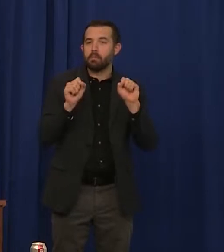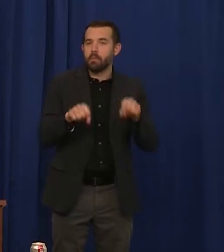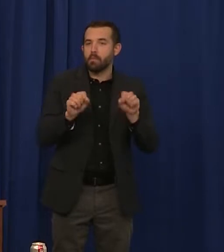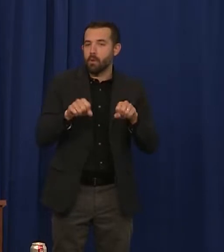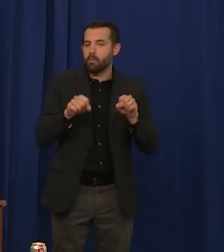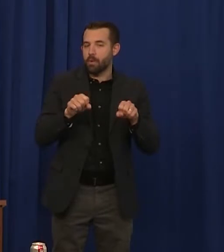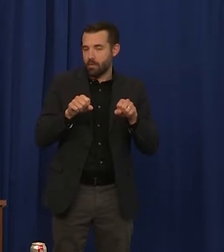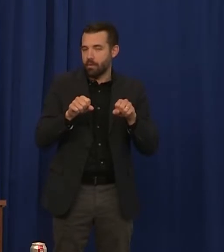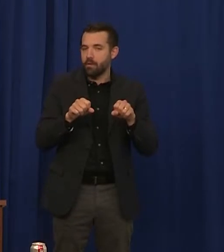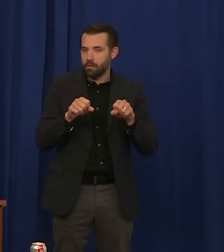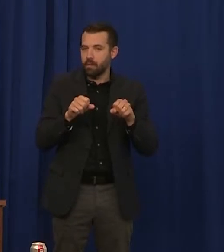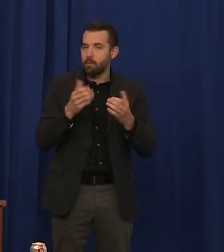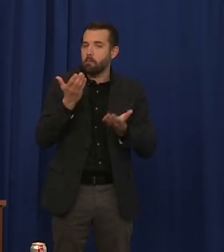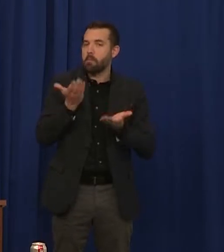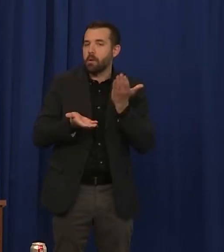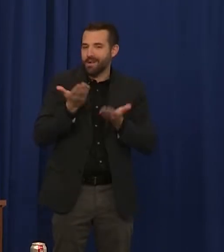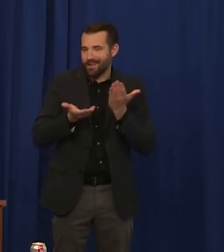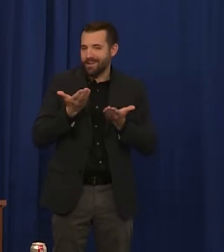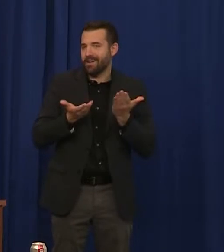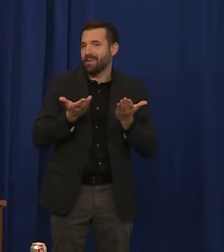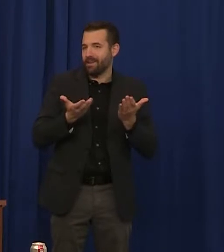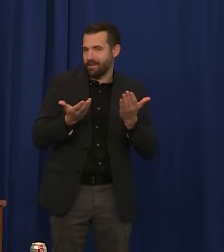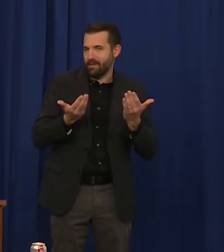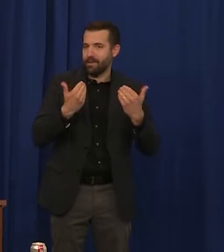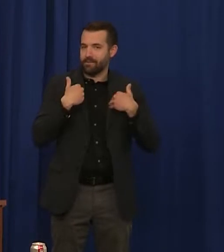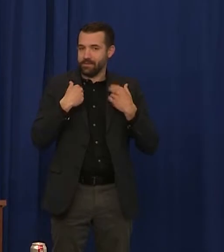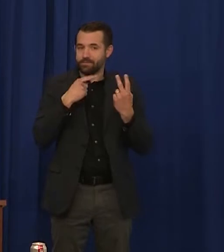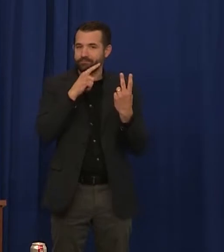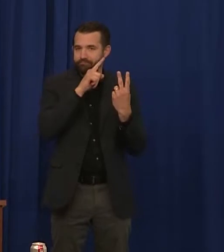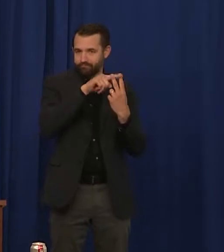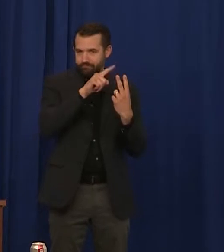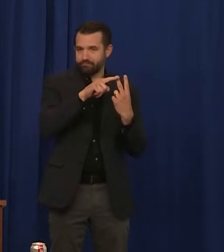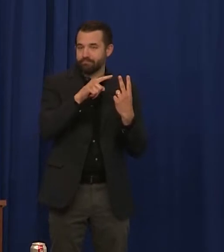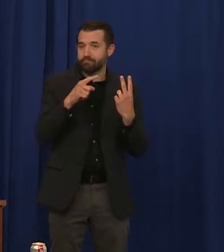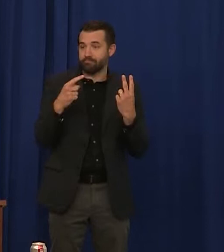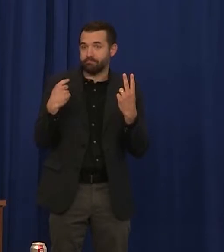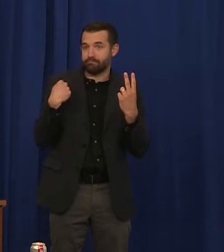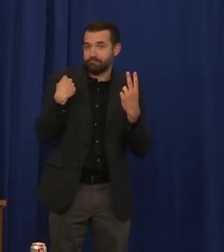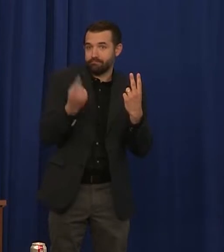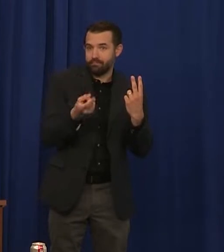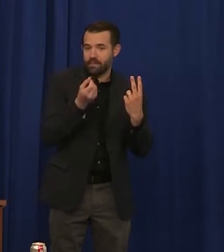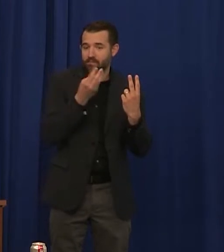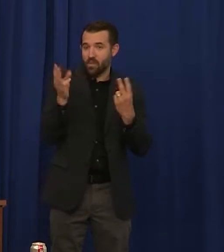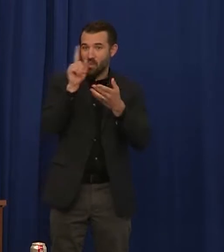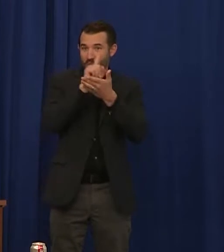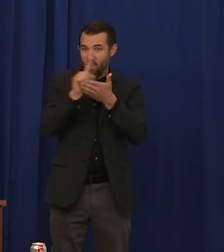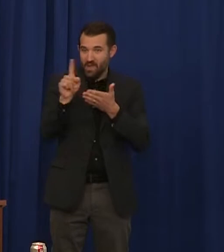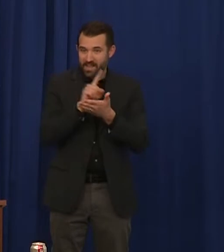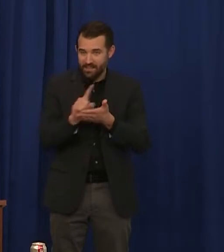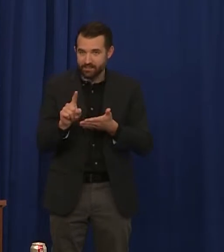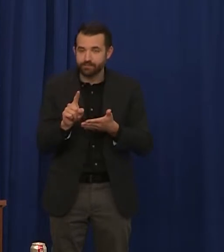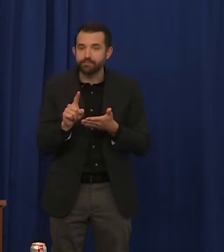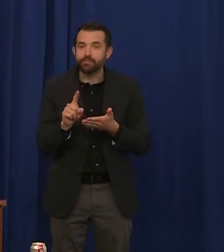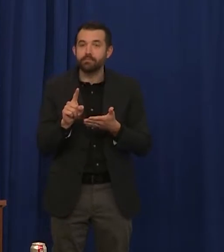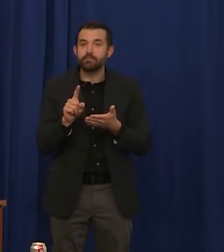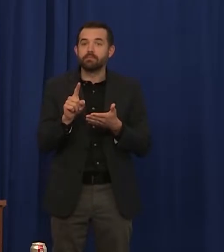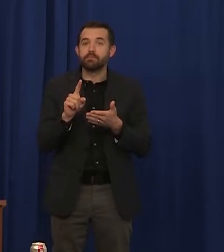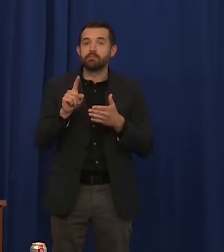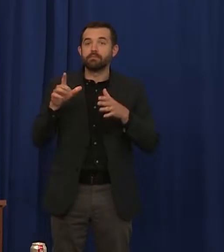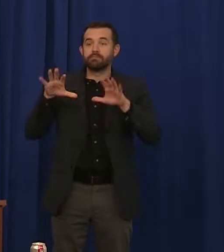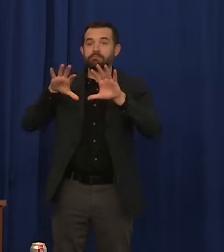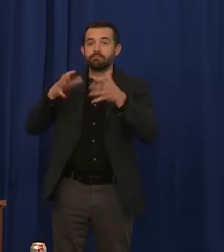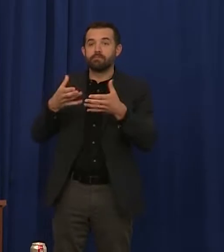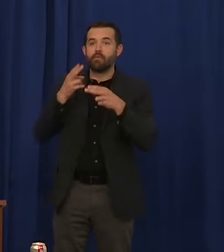Over the past several weeks, the Association of State Epidemiologists, an organization called